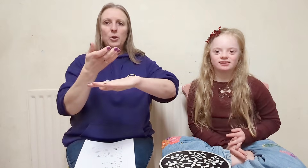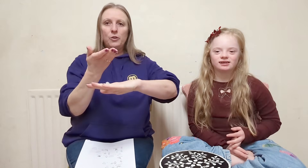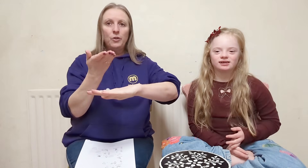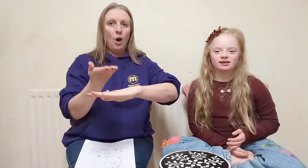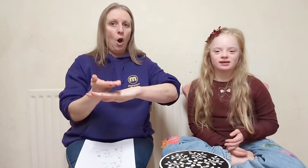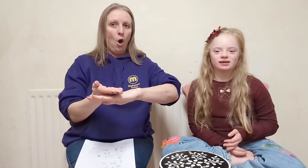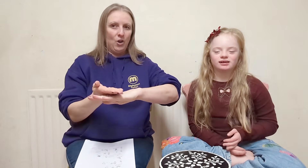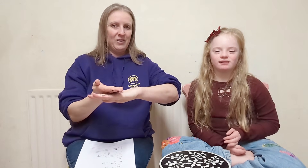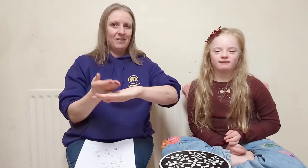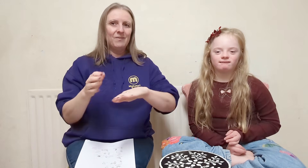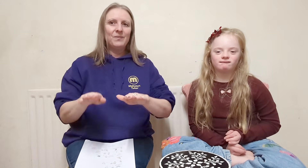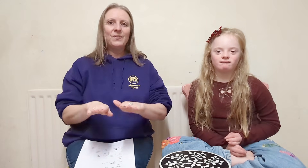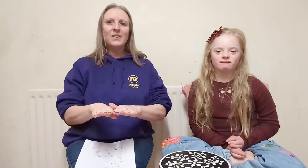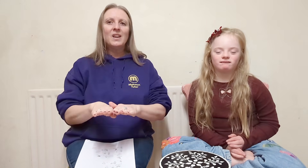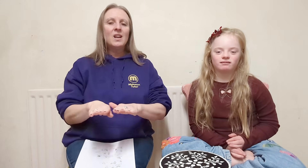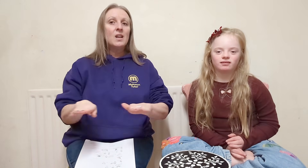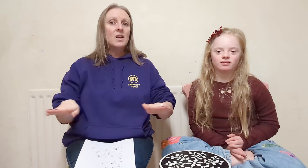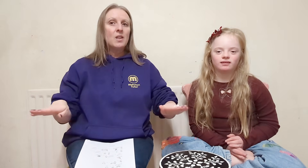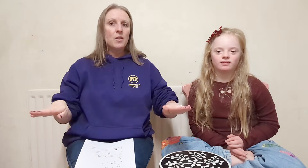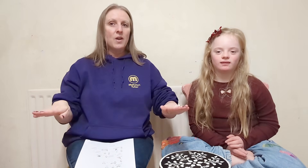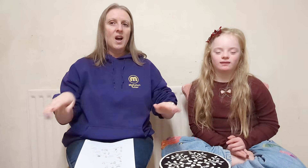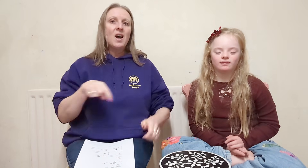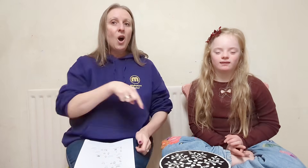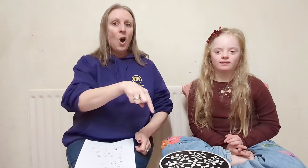put on the hob.